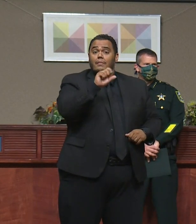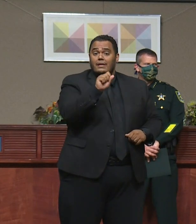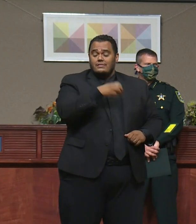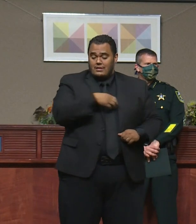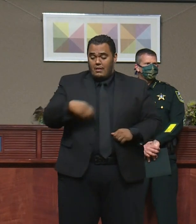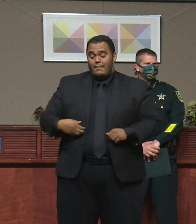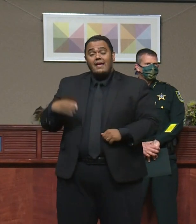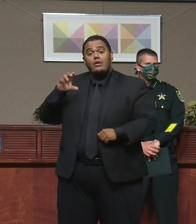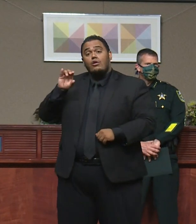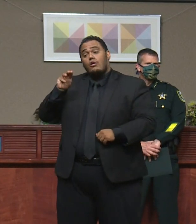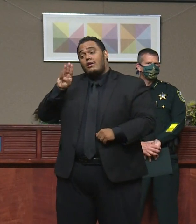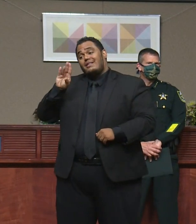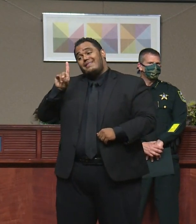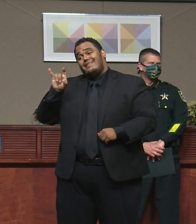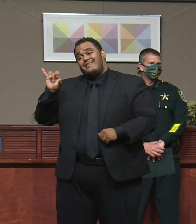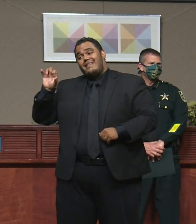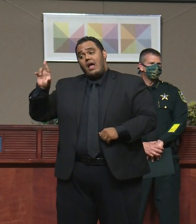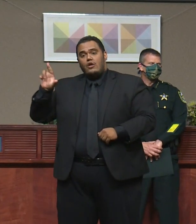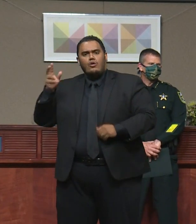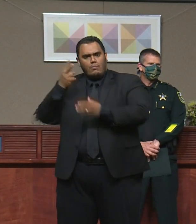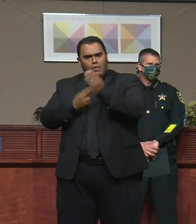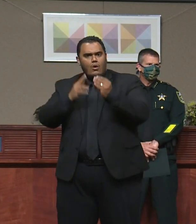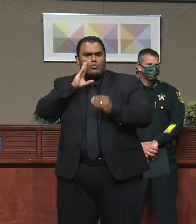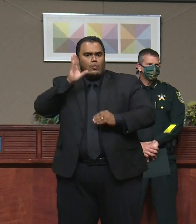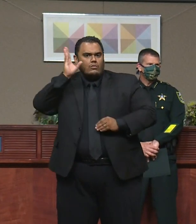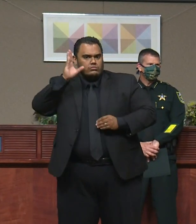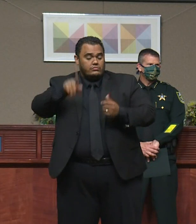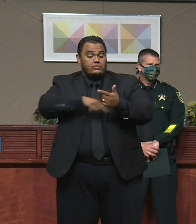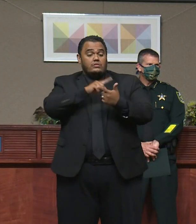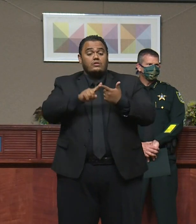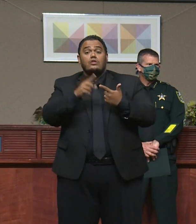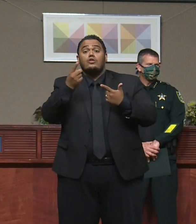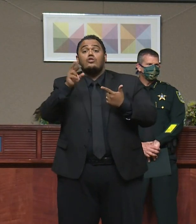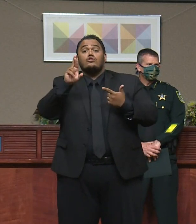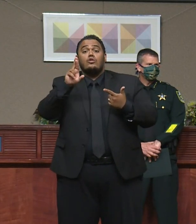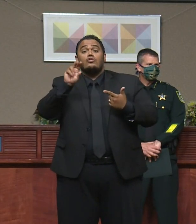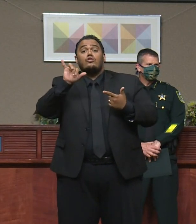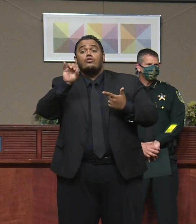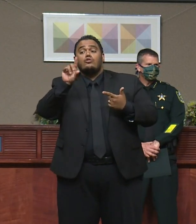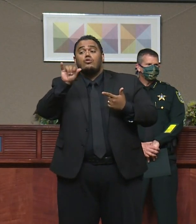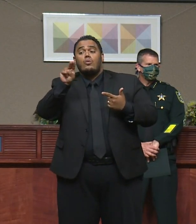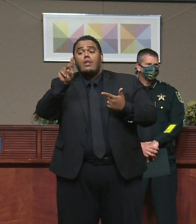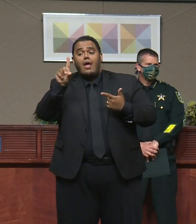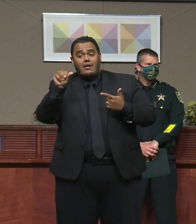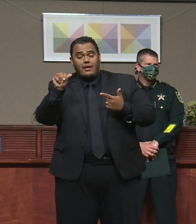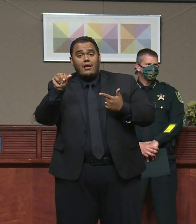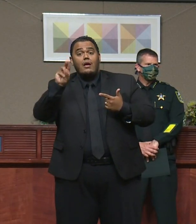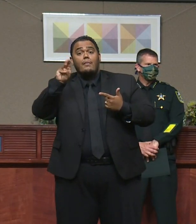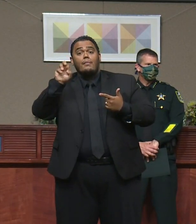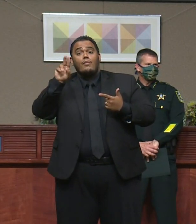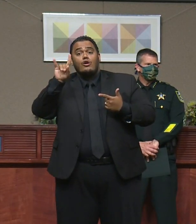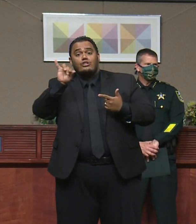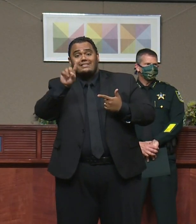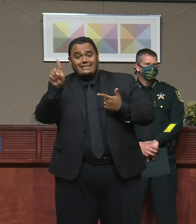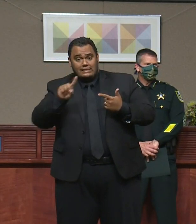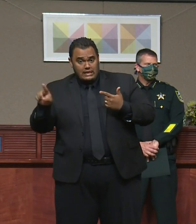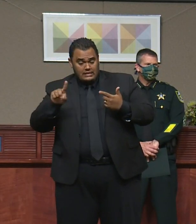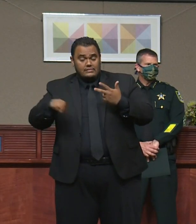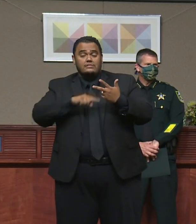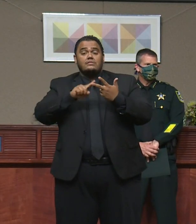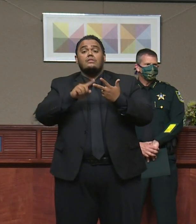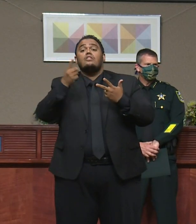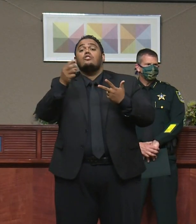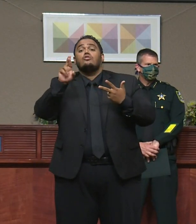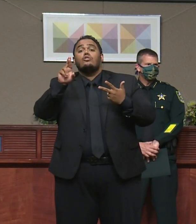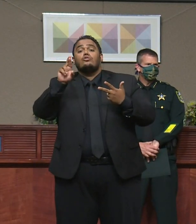Dr. Yolanda Martinez, the Health Services Director for Orange County. New information from the state, of course, to be delivered by Dr. Raul Pino,